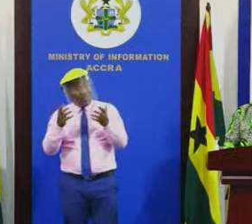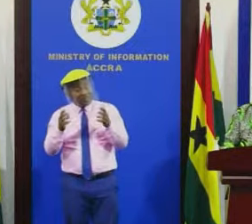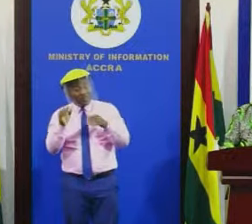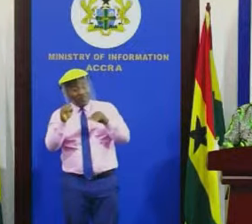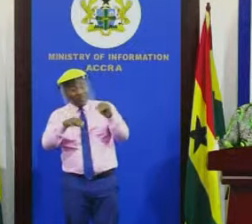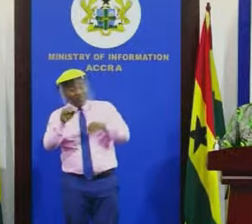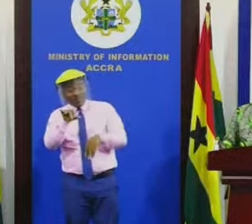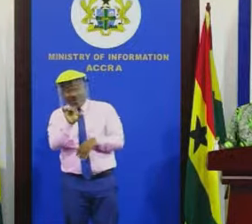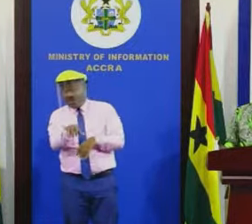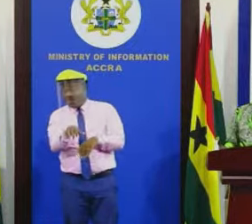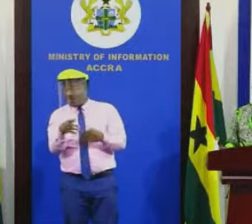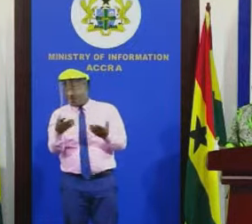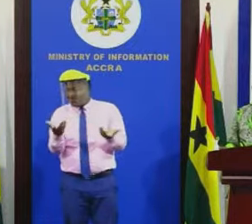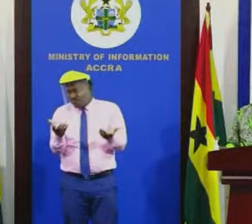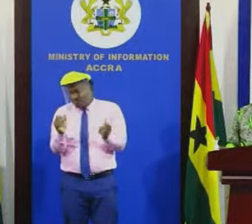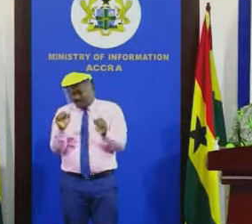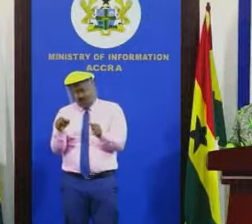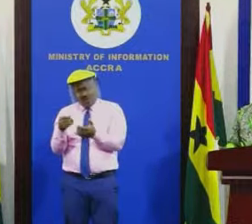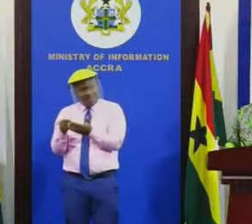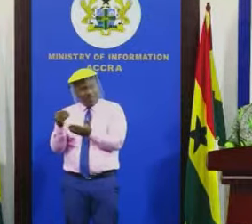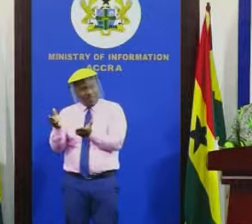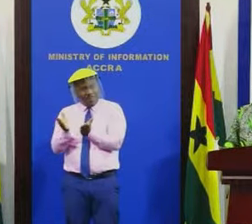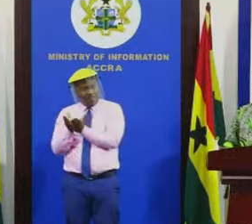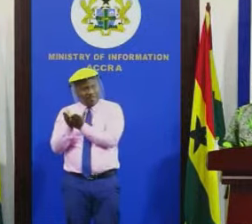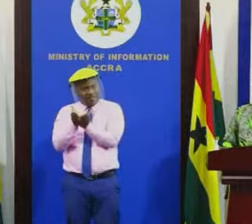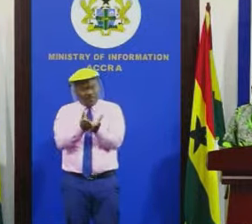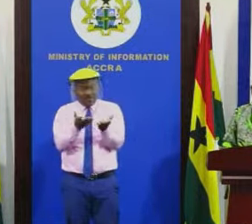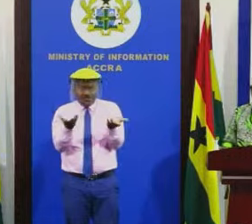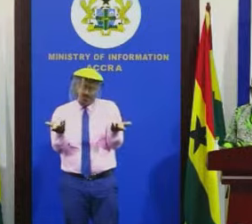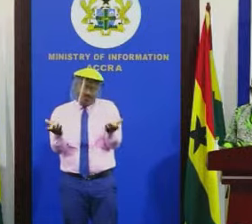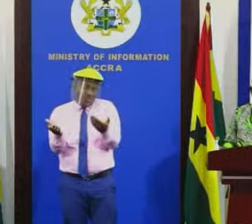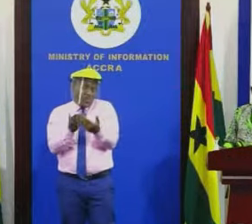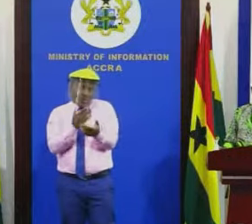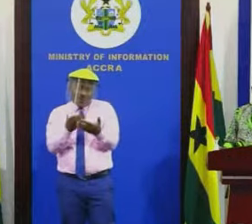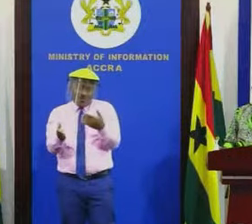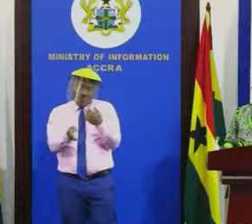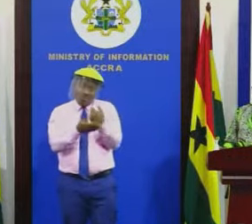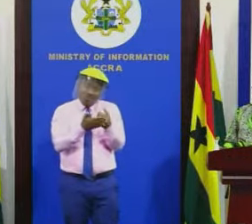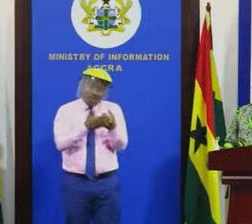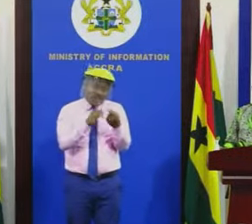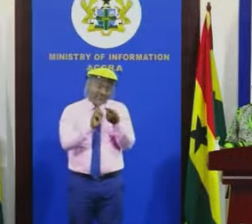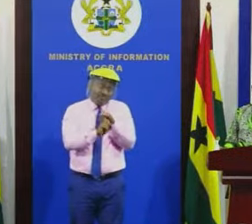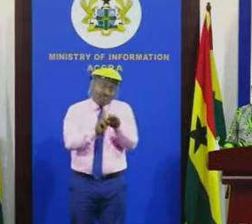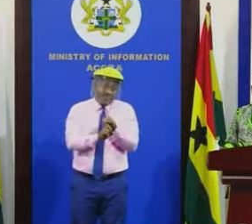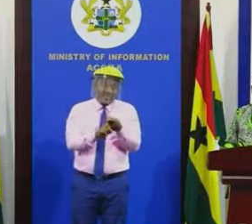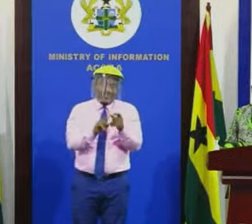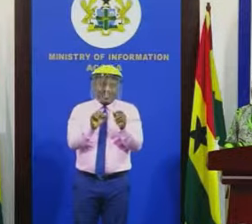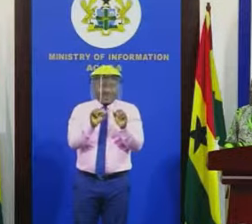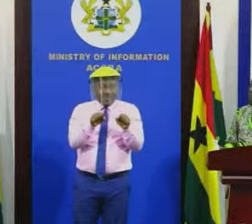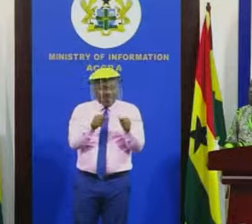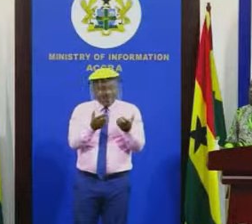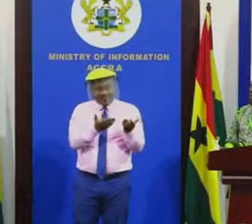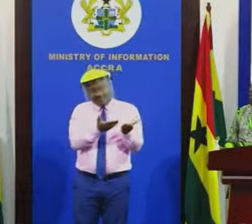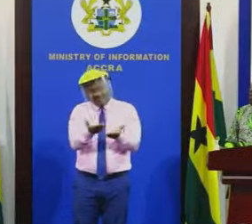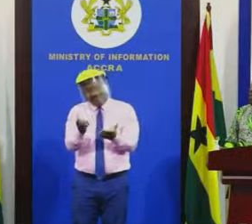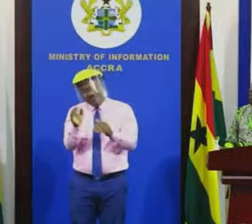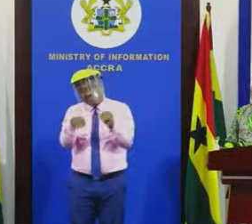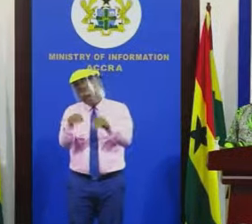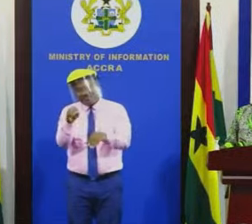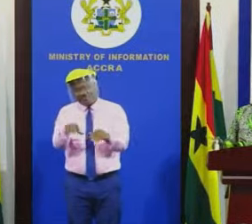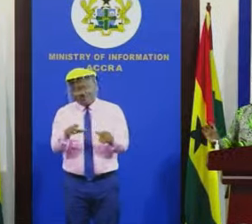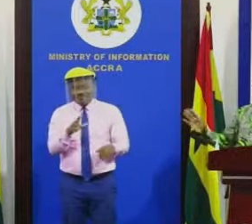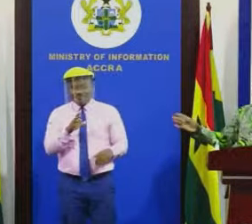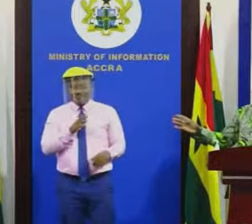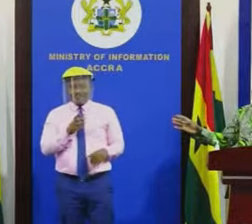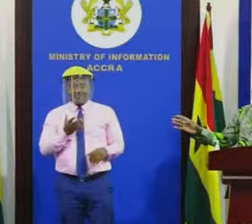in that area could then, together with partners, other banks or other institutions that are interested in investing in that area, go into